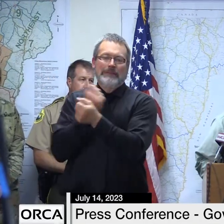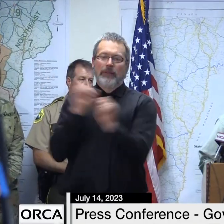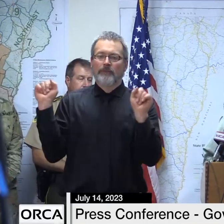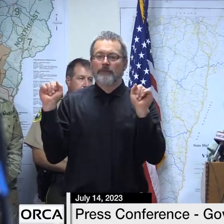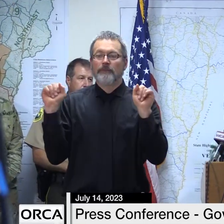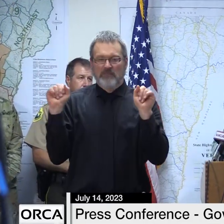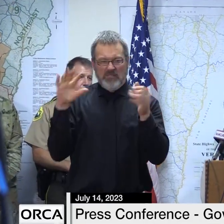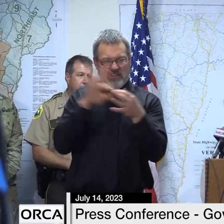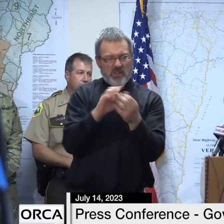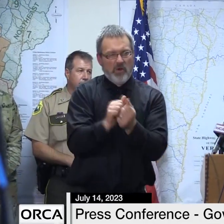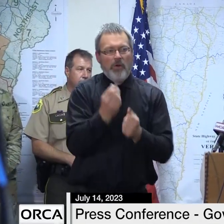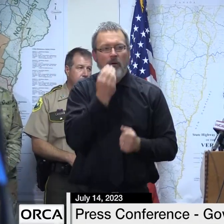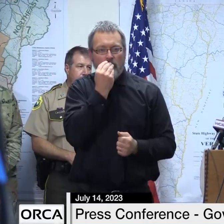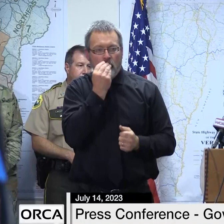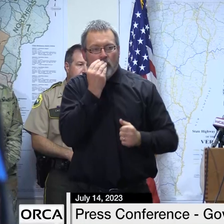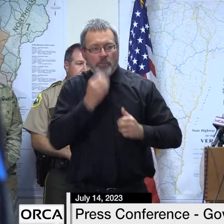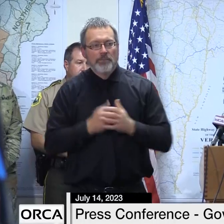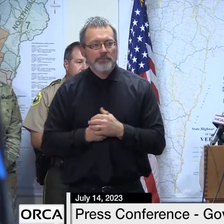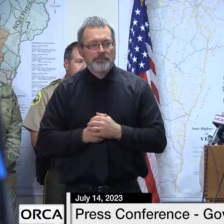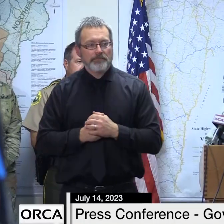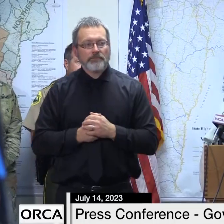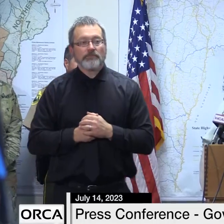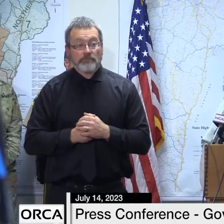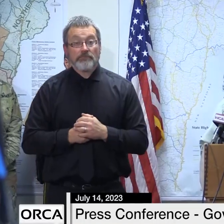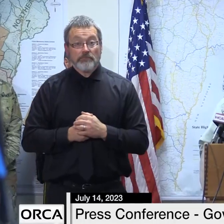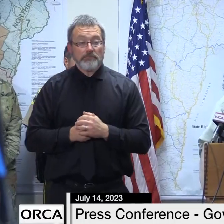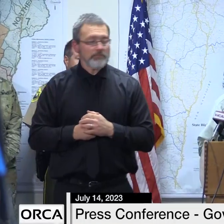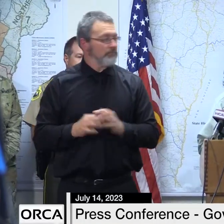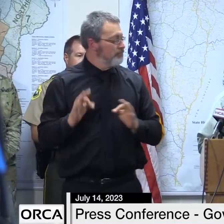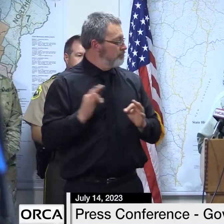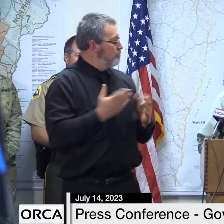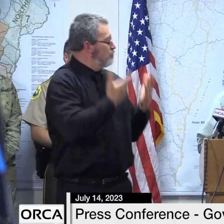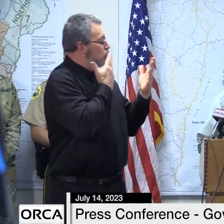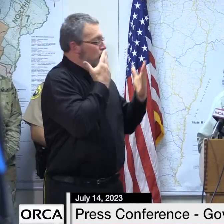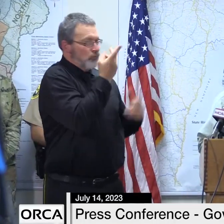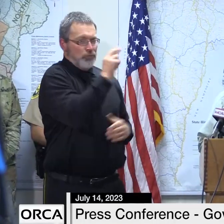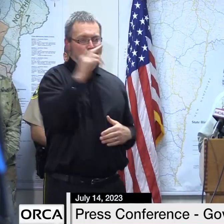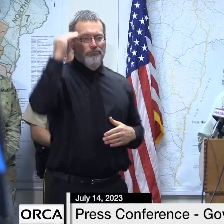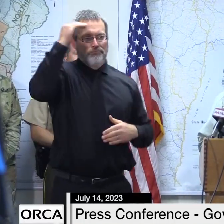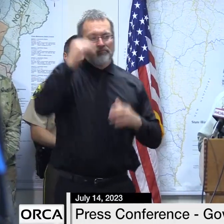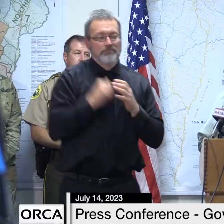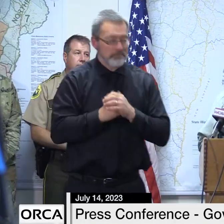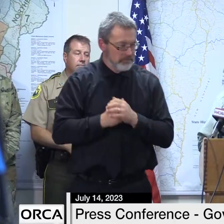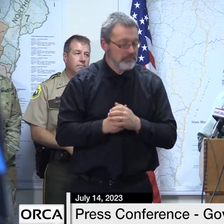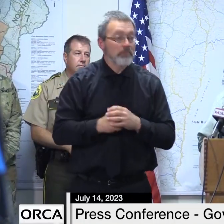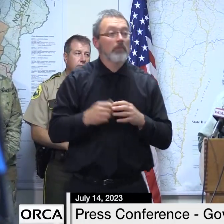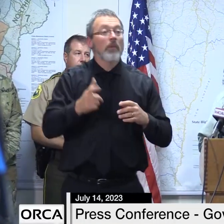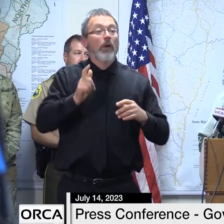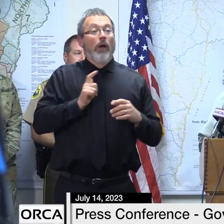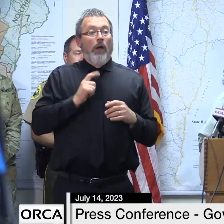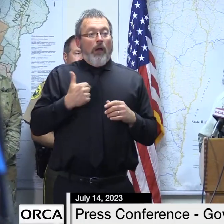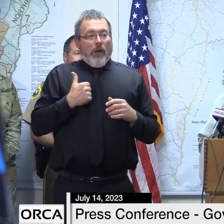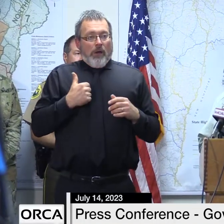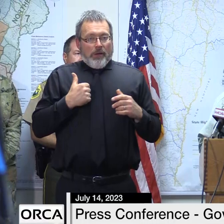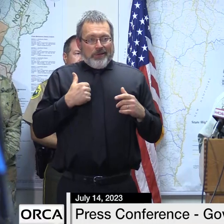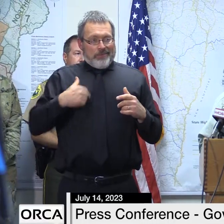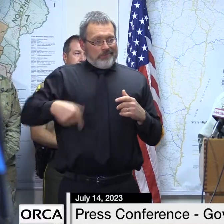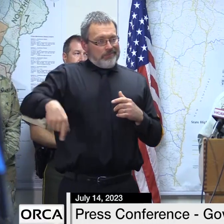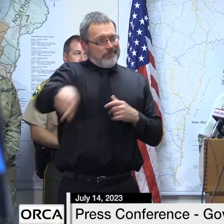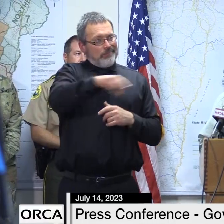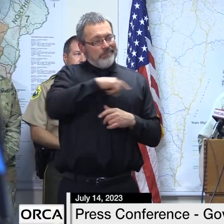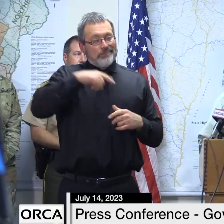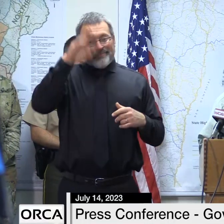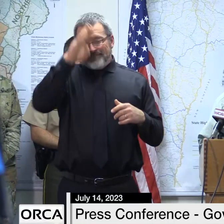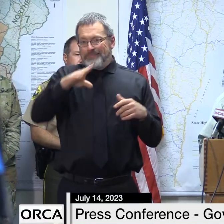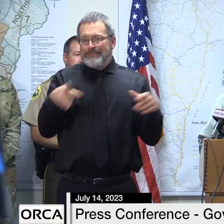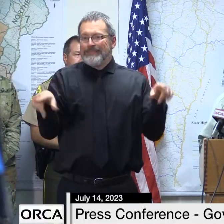Thank you, Dr. Levine, and good morning, Vermonters. So here we are. We know the story. We've seen